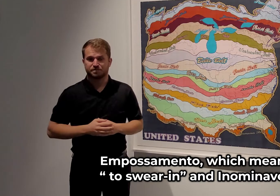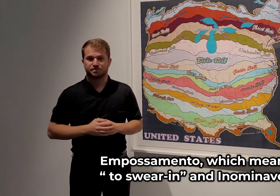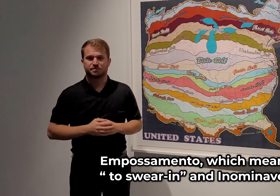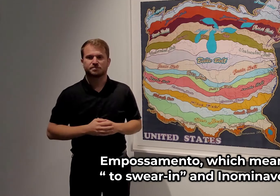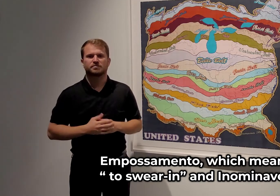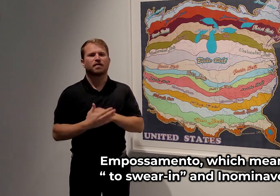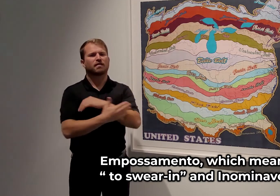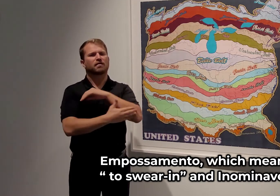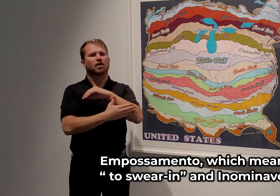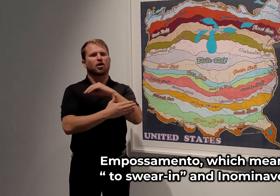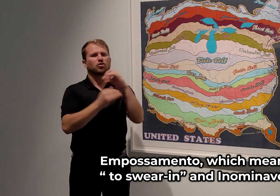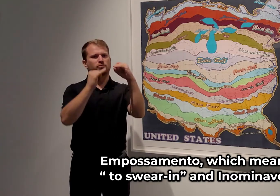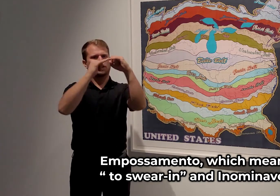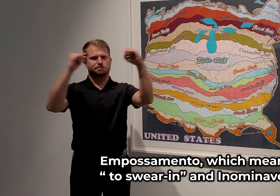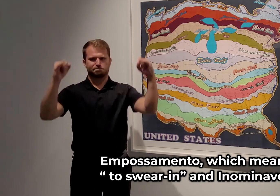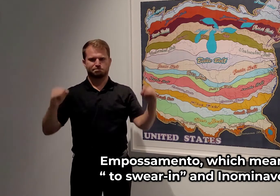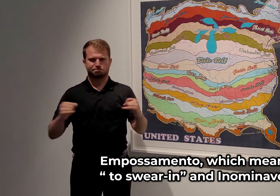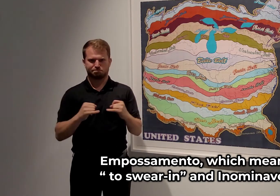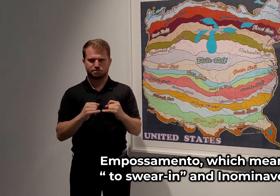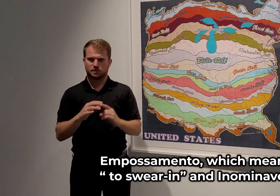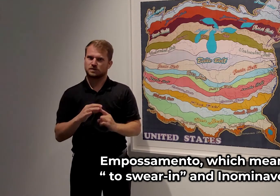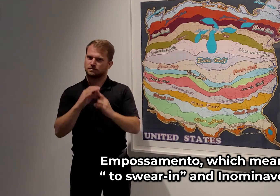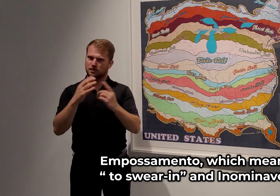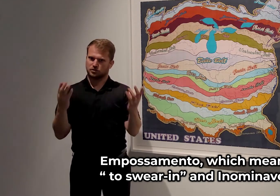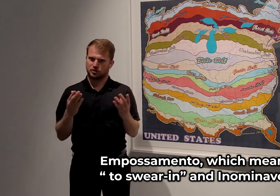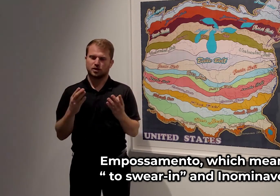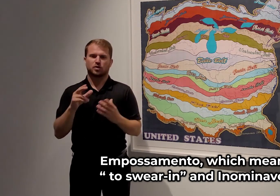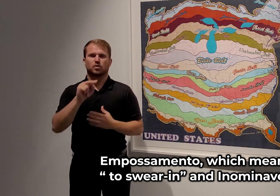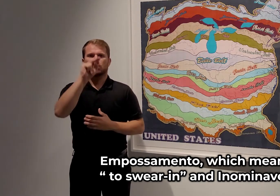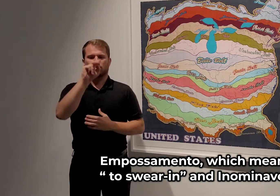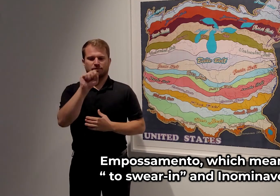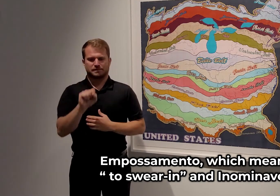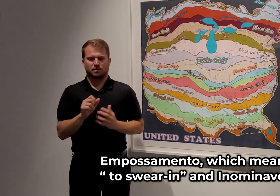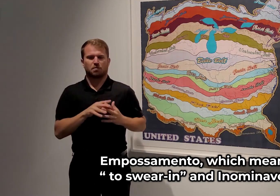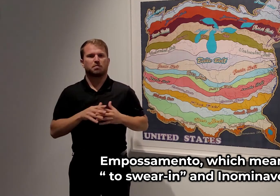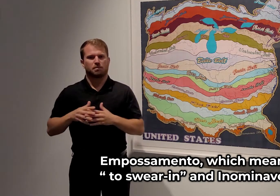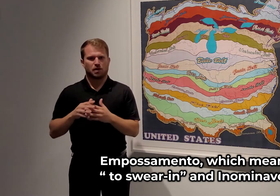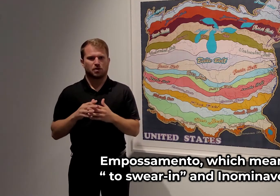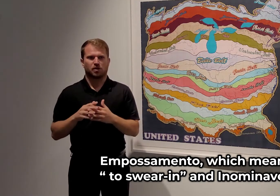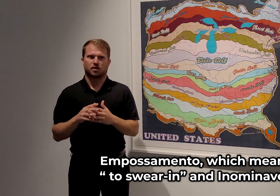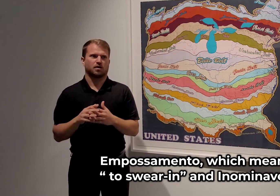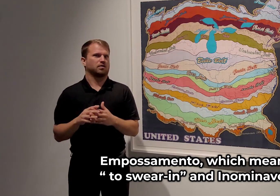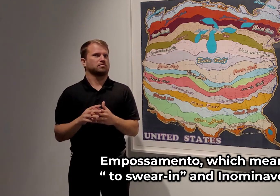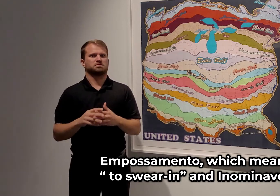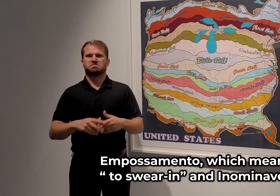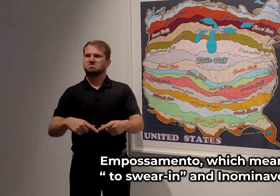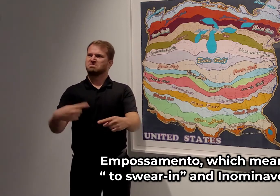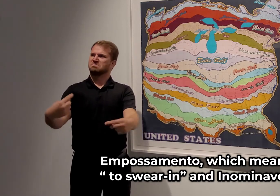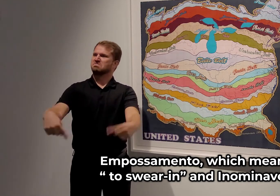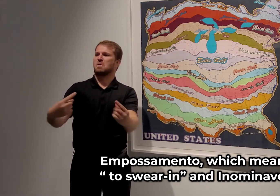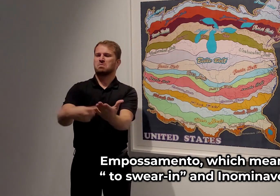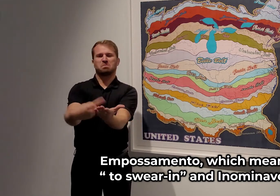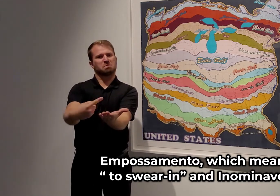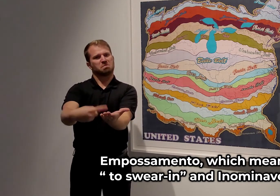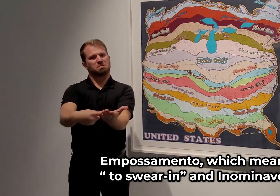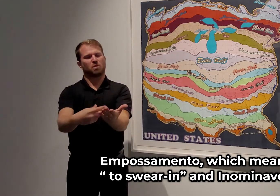lines for countries, especially in the Americas, are a highly debated topic. Who is able to cross